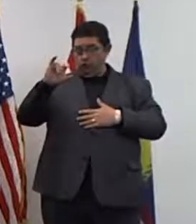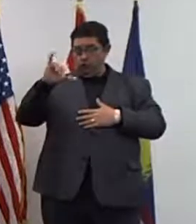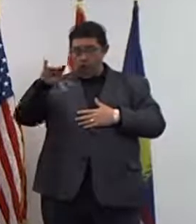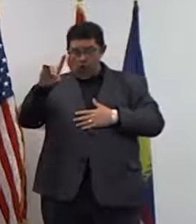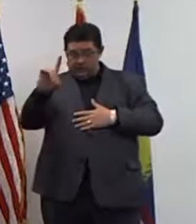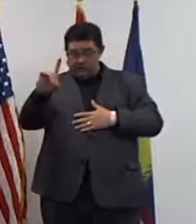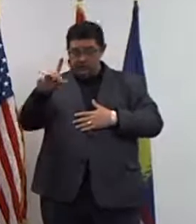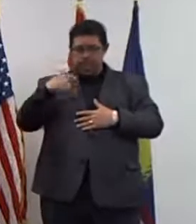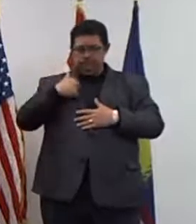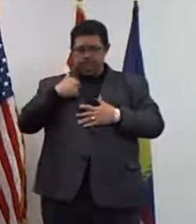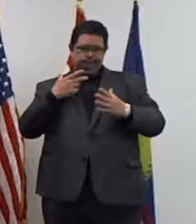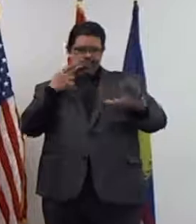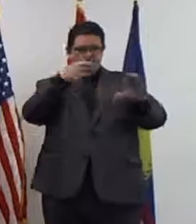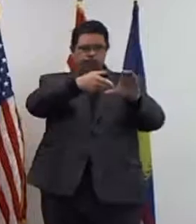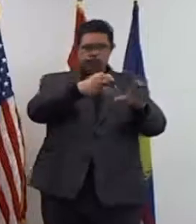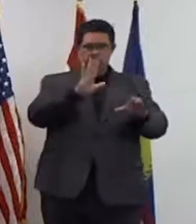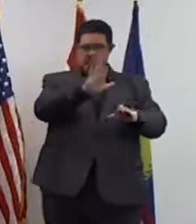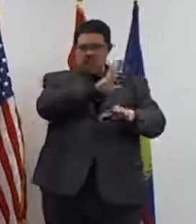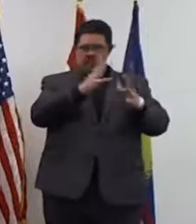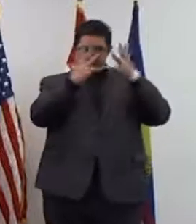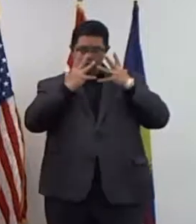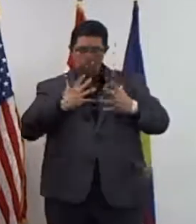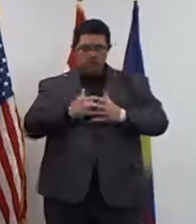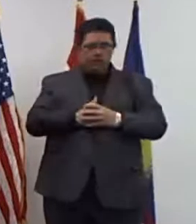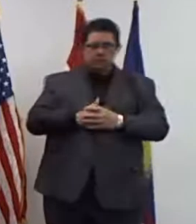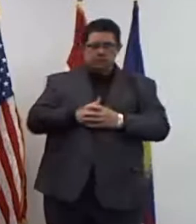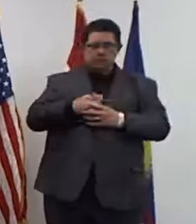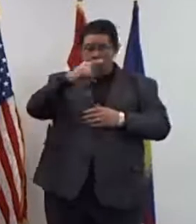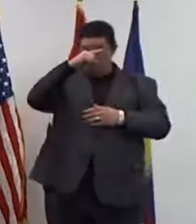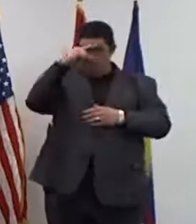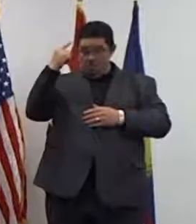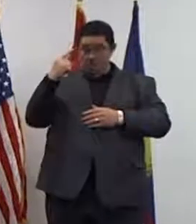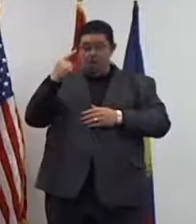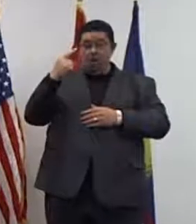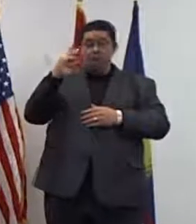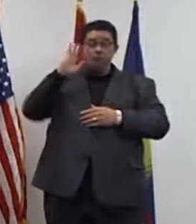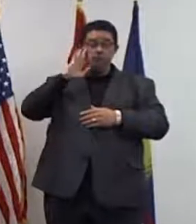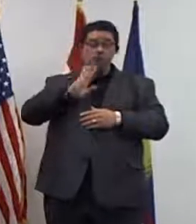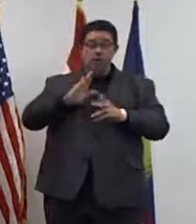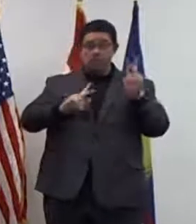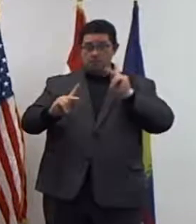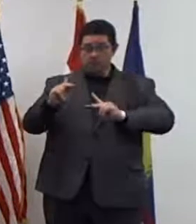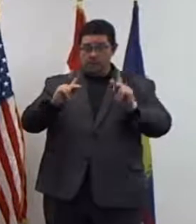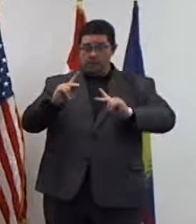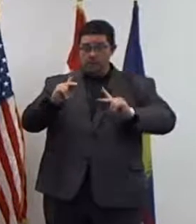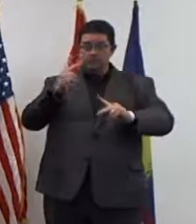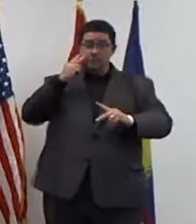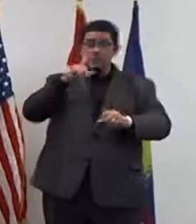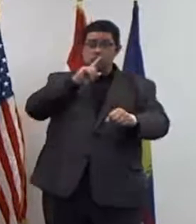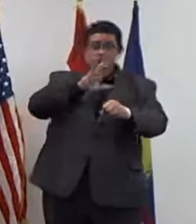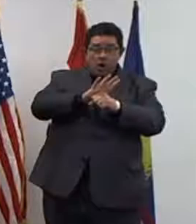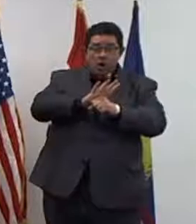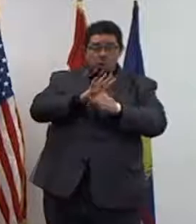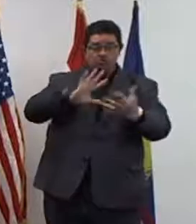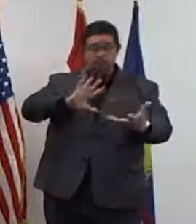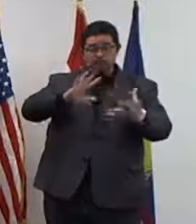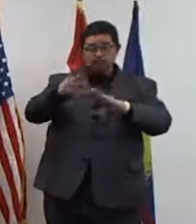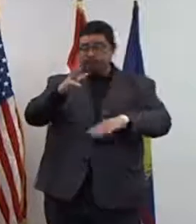brown people have for decades seen broken promises, progress stilted, and justice